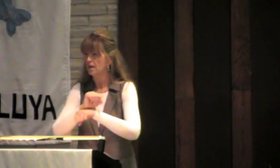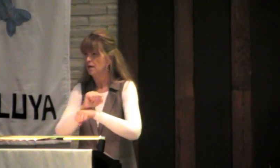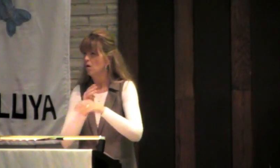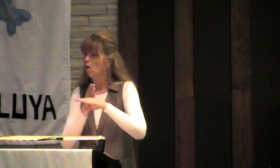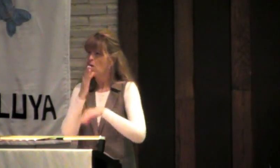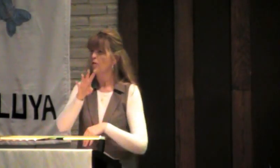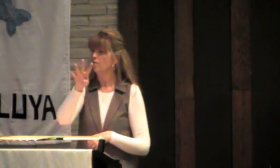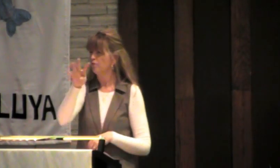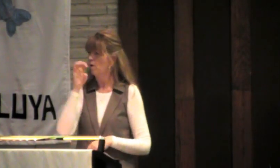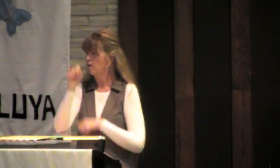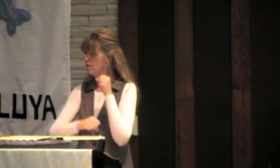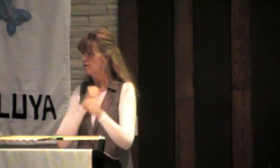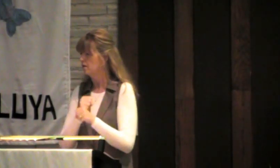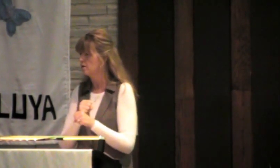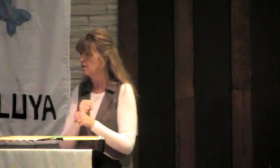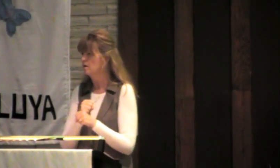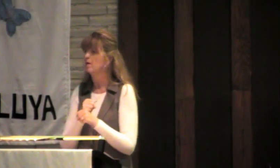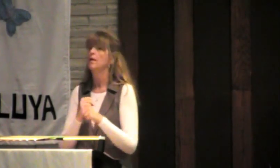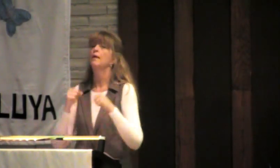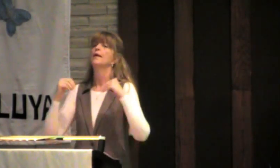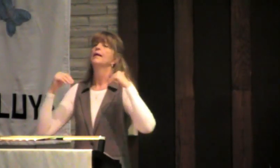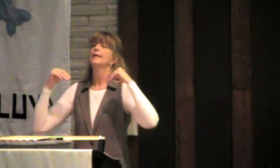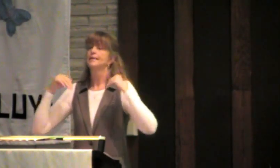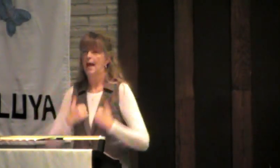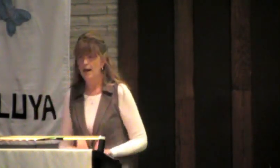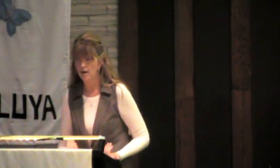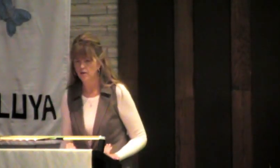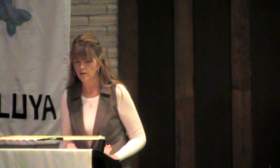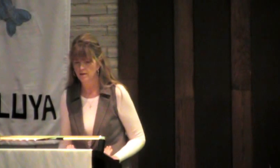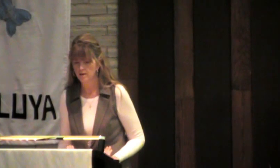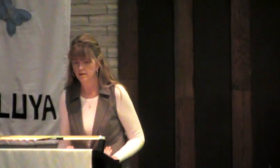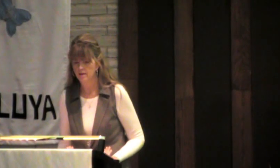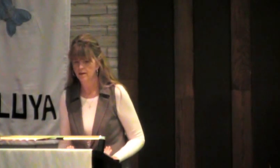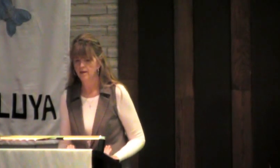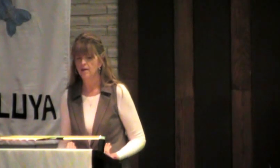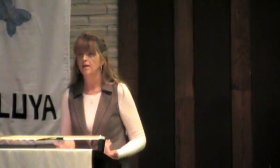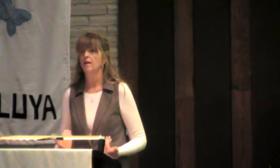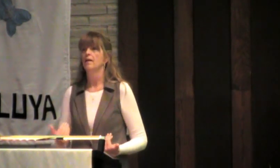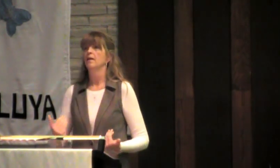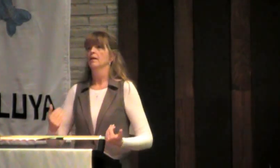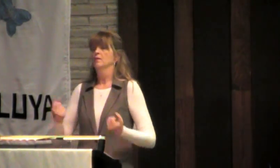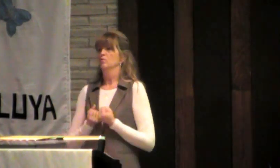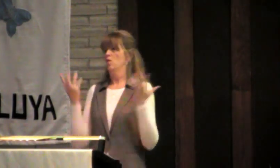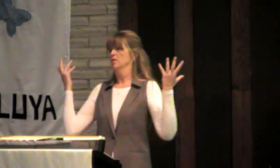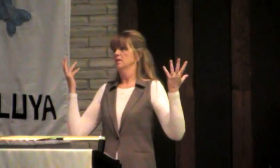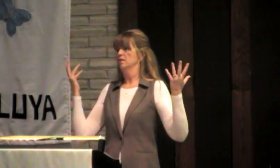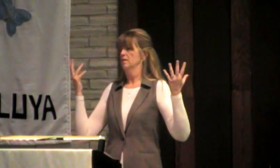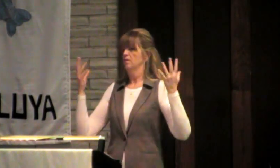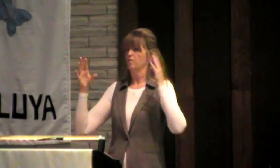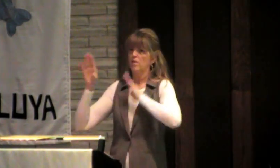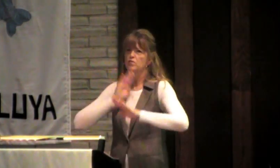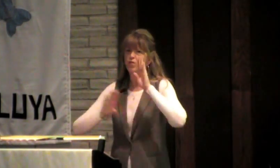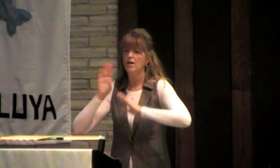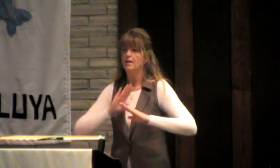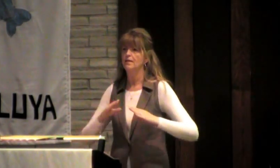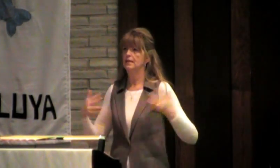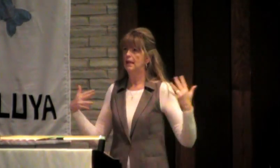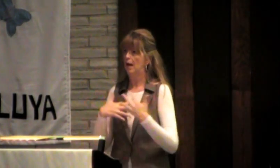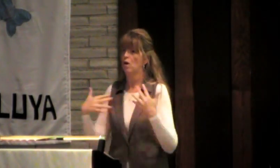left slavery for 40 years, and they're tired, and they're worn out, they're